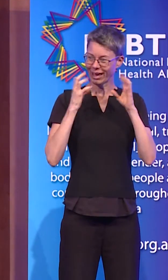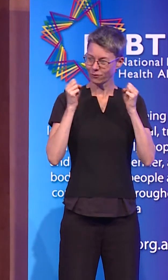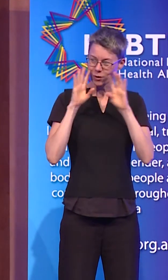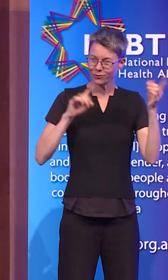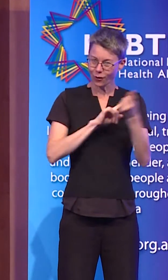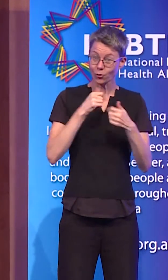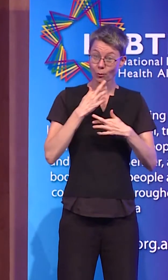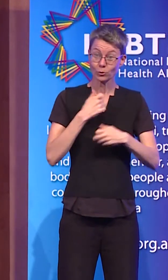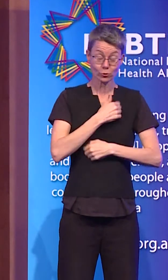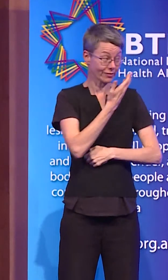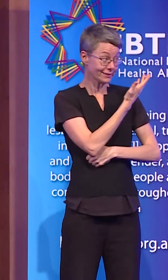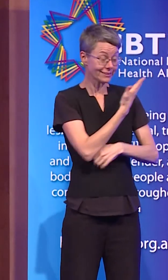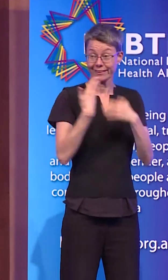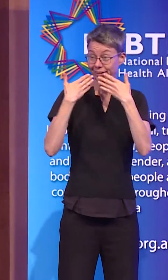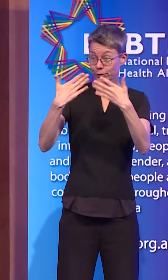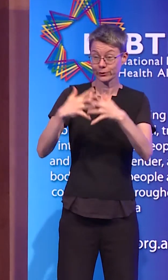this and thank you.